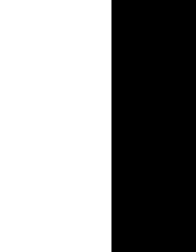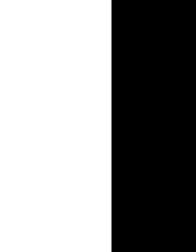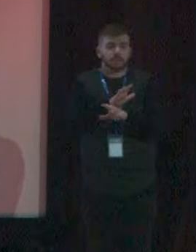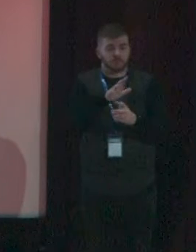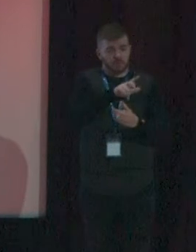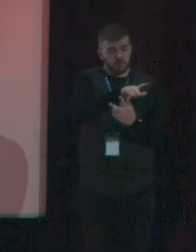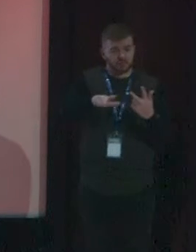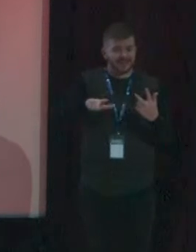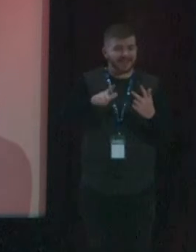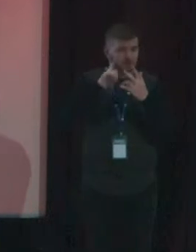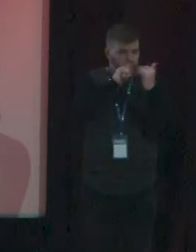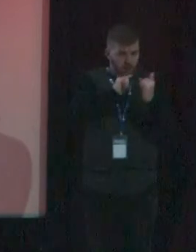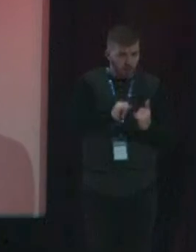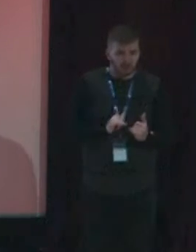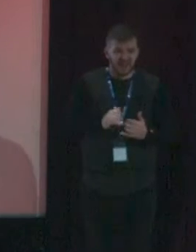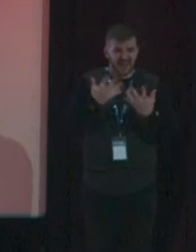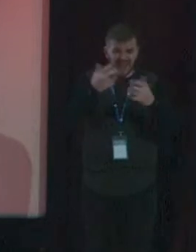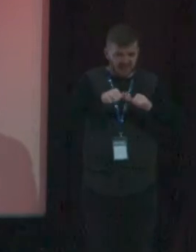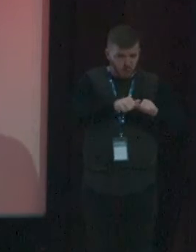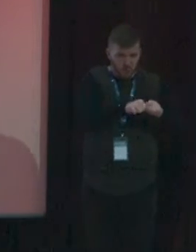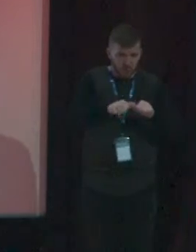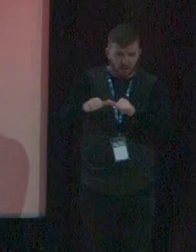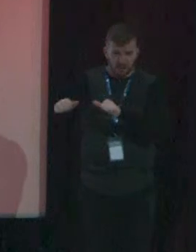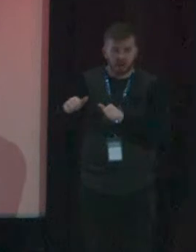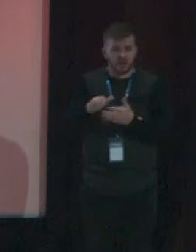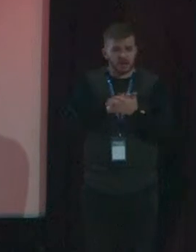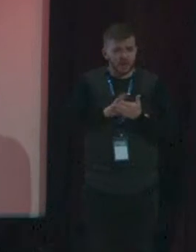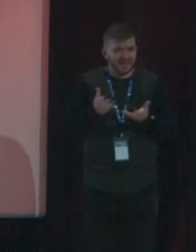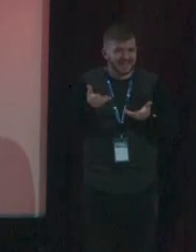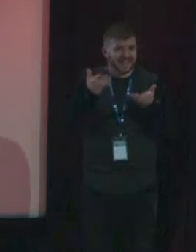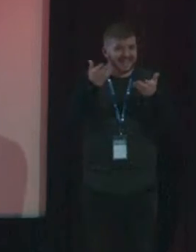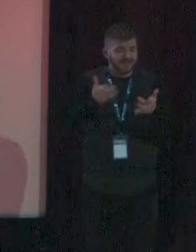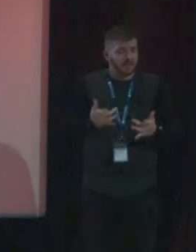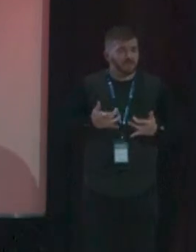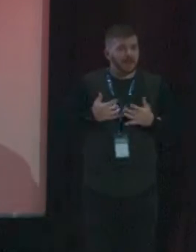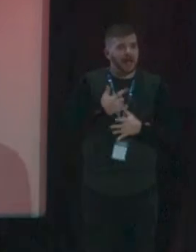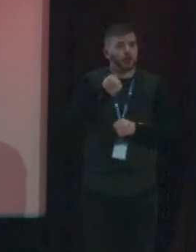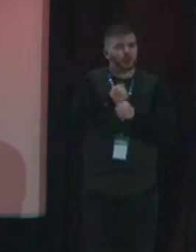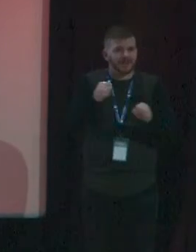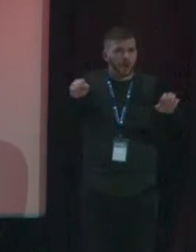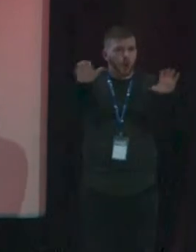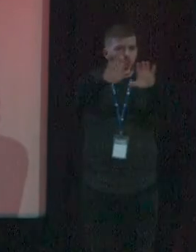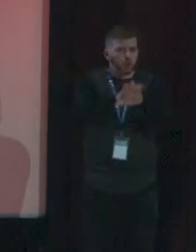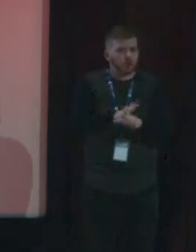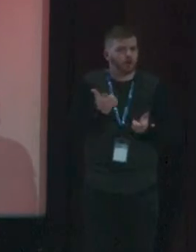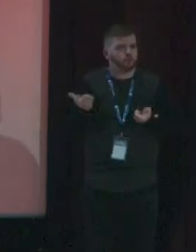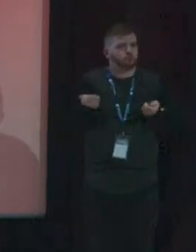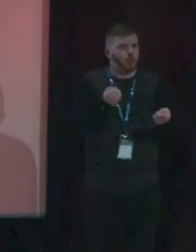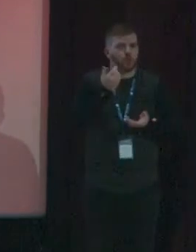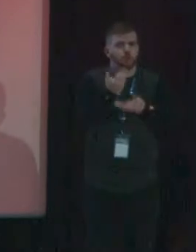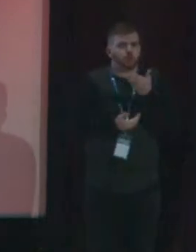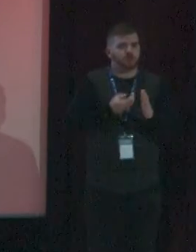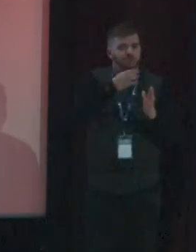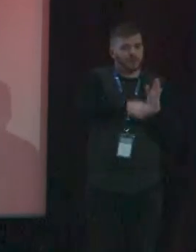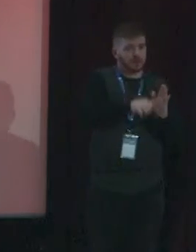3 trials, right? You can do them in any order. That gives the players a sense of agency. It gives the illusion of some control of the way that the story is going to go right